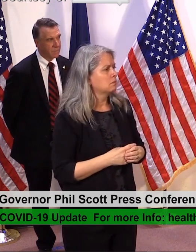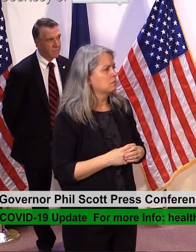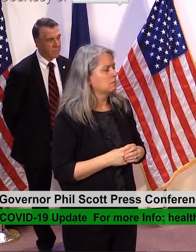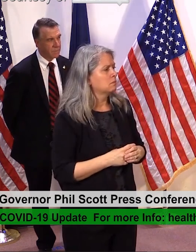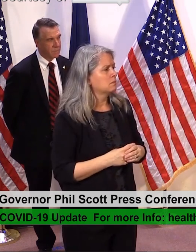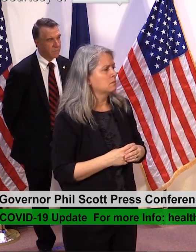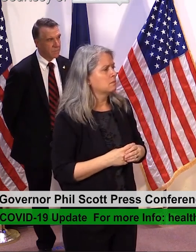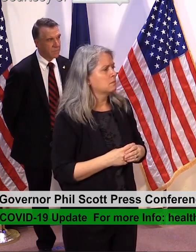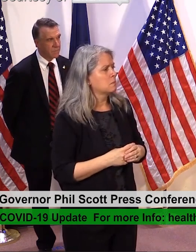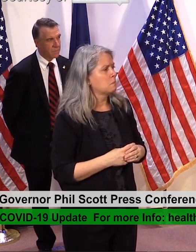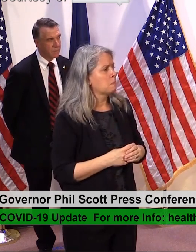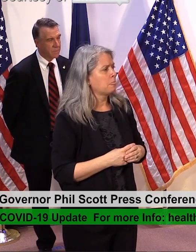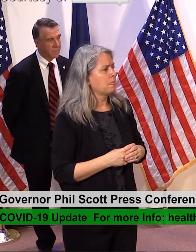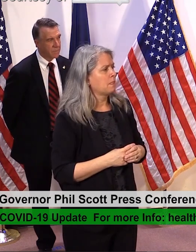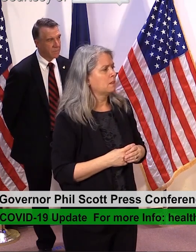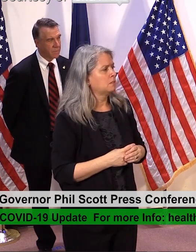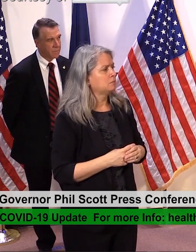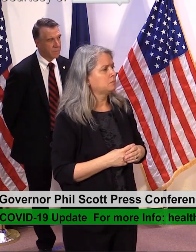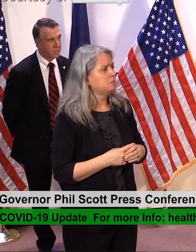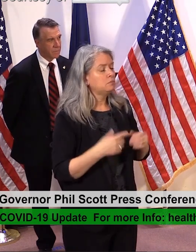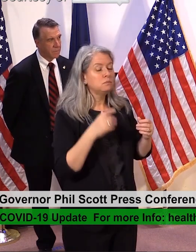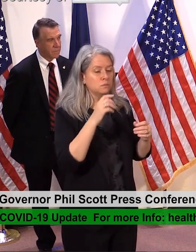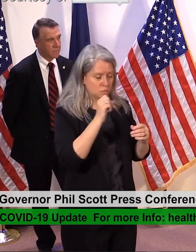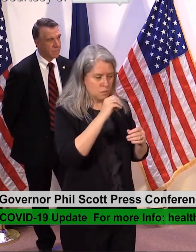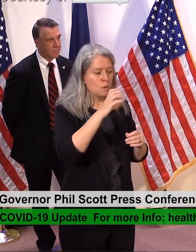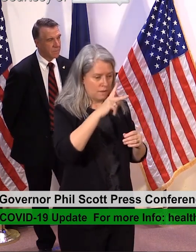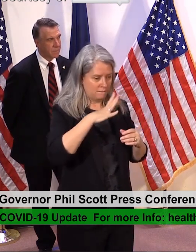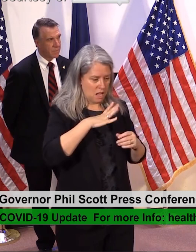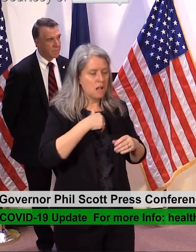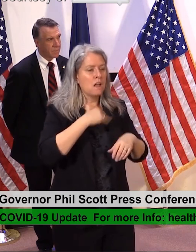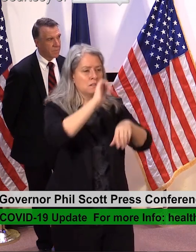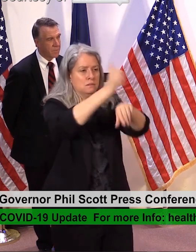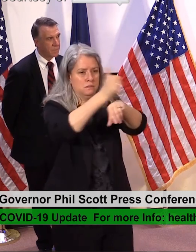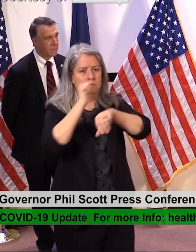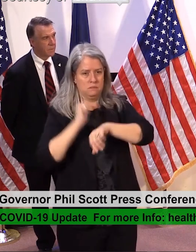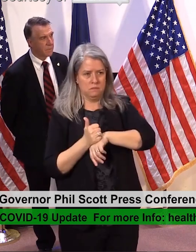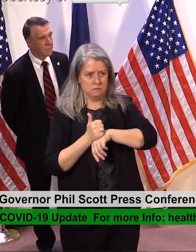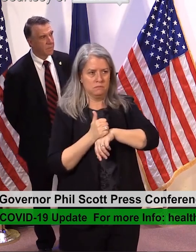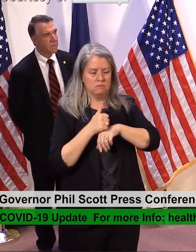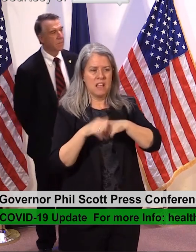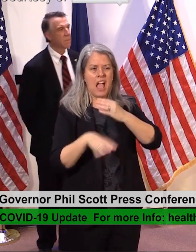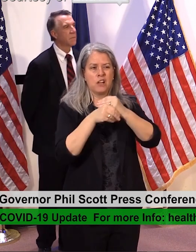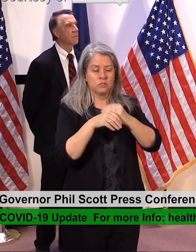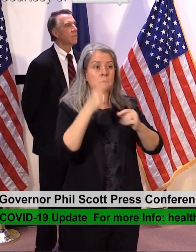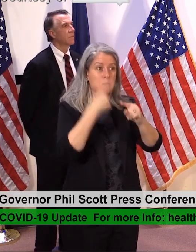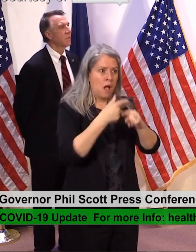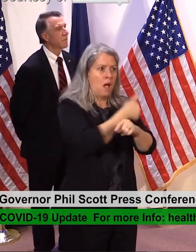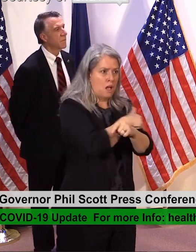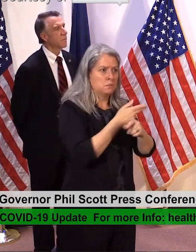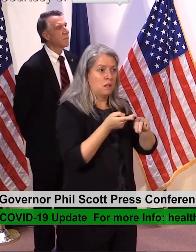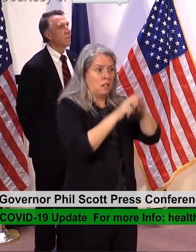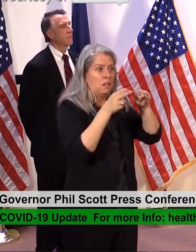Obviously, you have surge units that are opening up in secondary locations, but hospitals are increasing the number of beds as well,